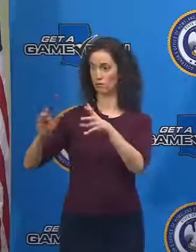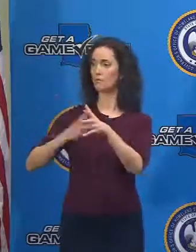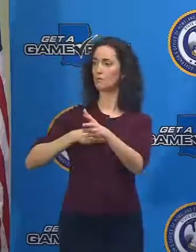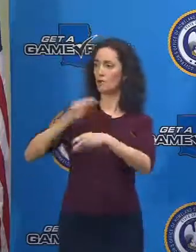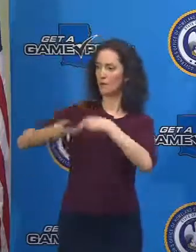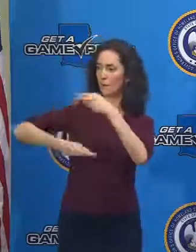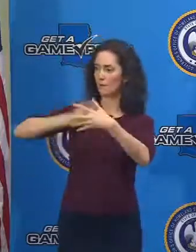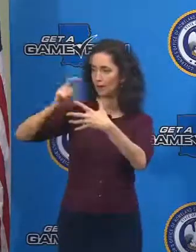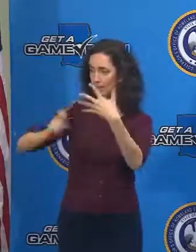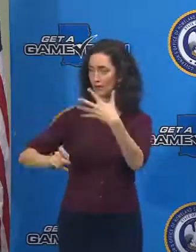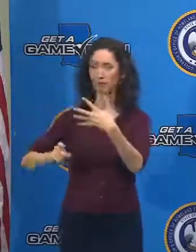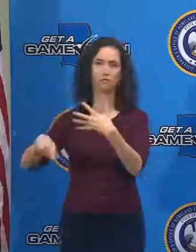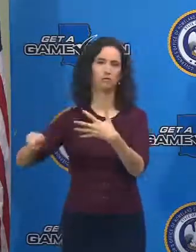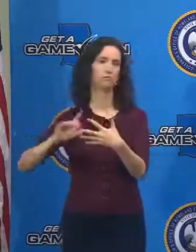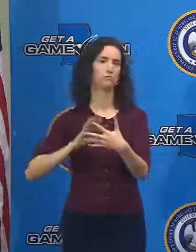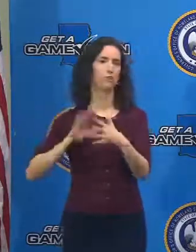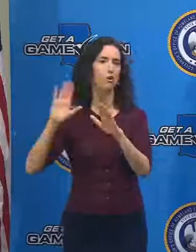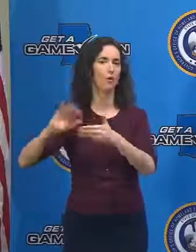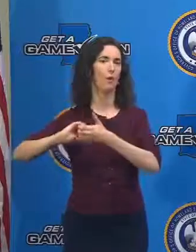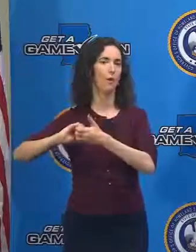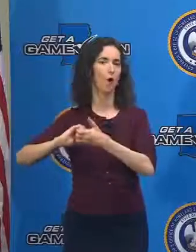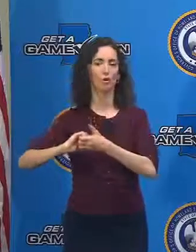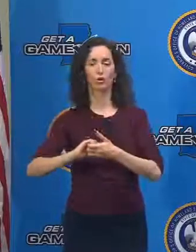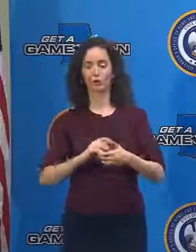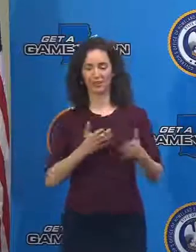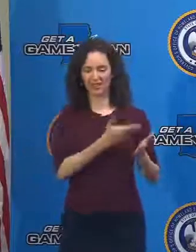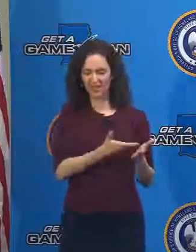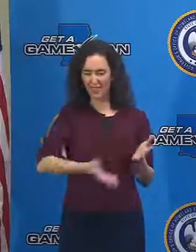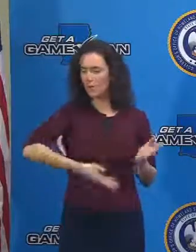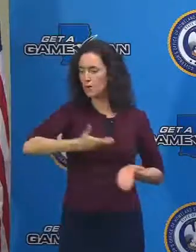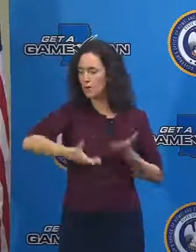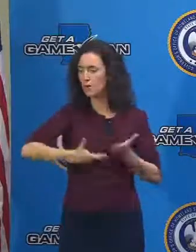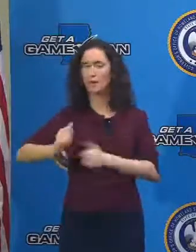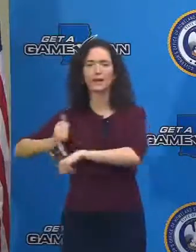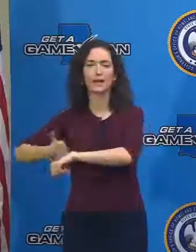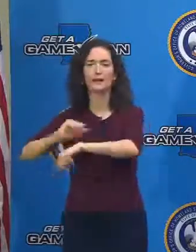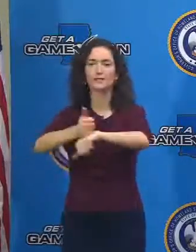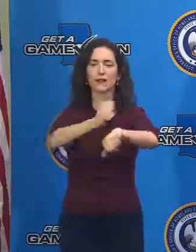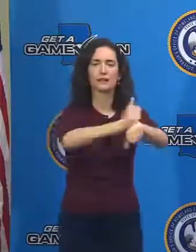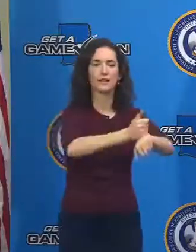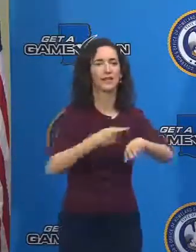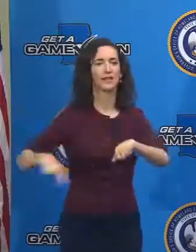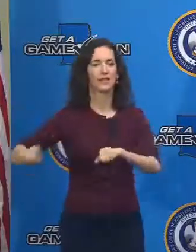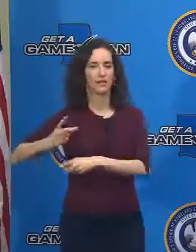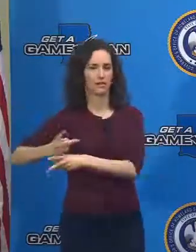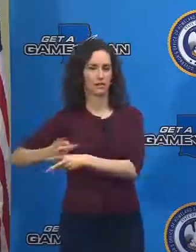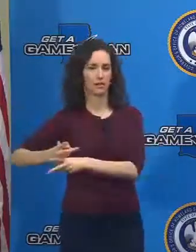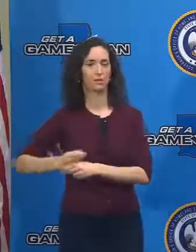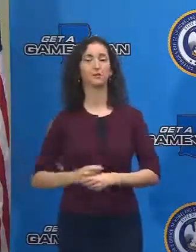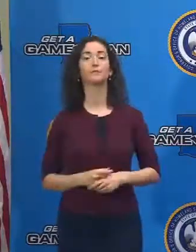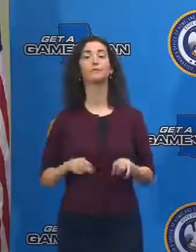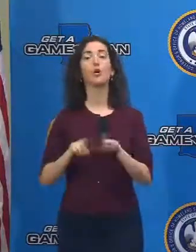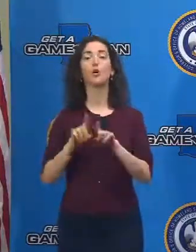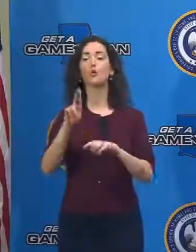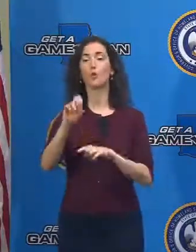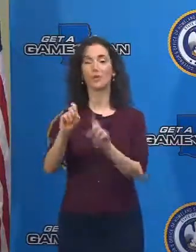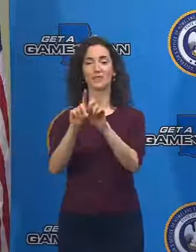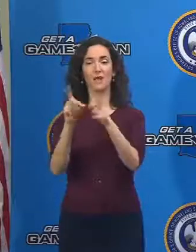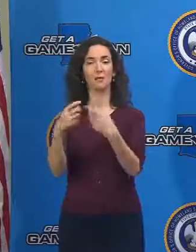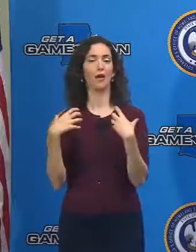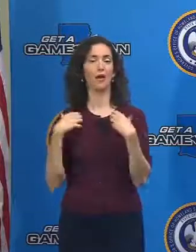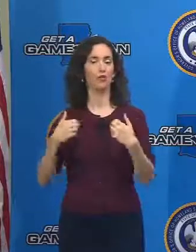partner in supporting those points of distribution. We also have partners with the United States Department of Health and Human